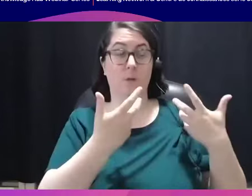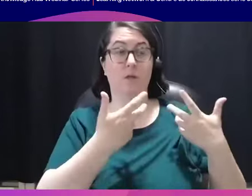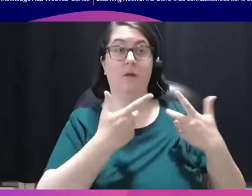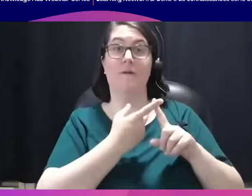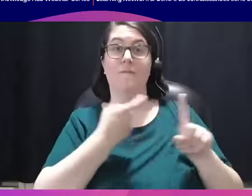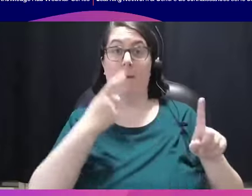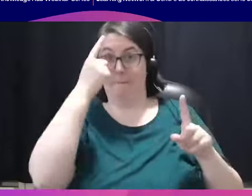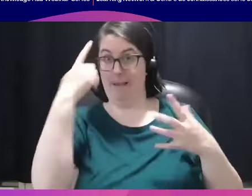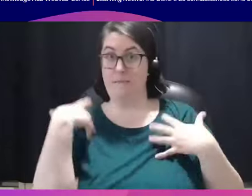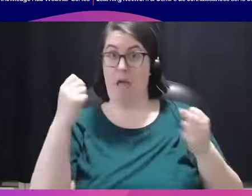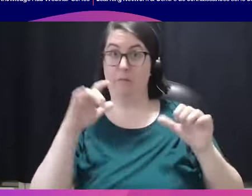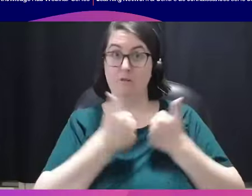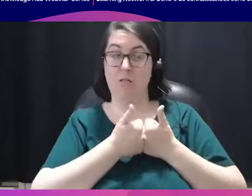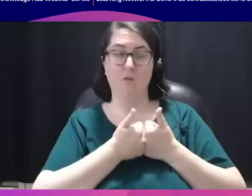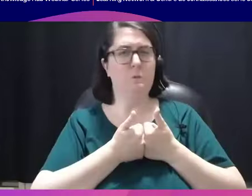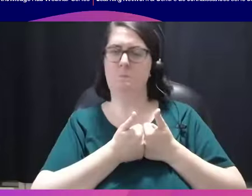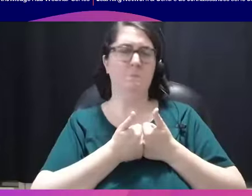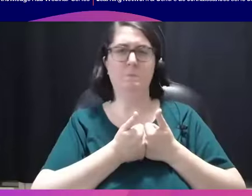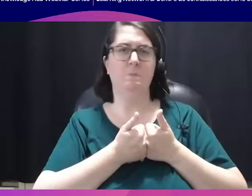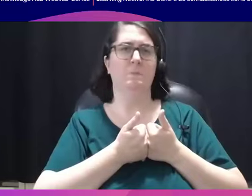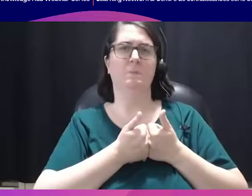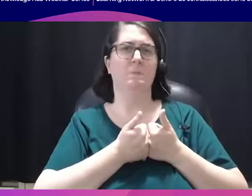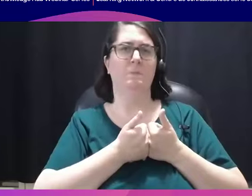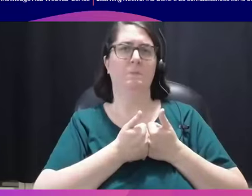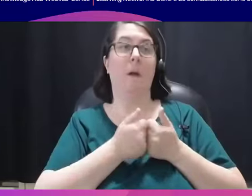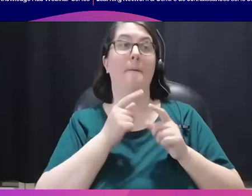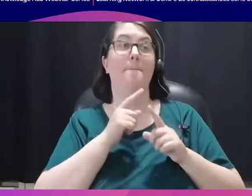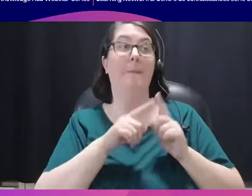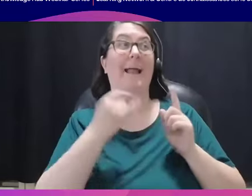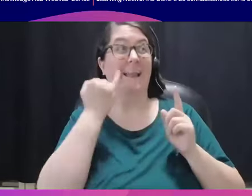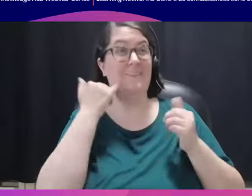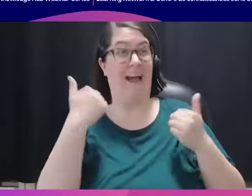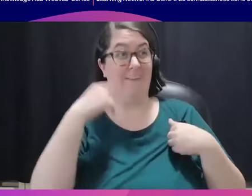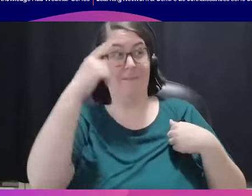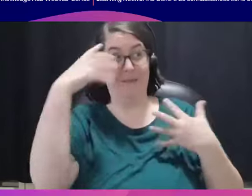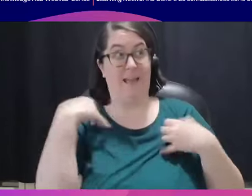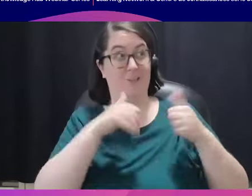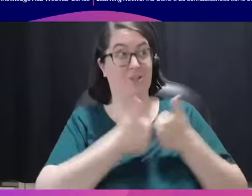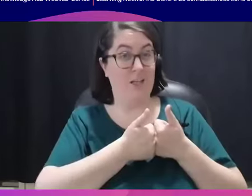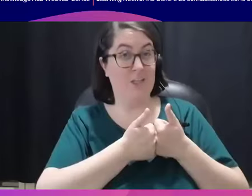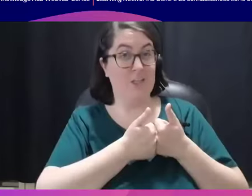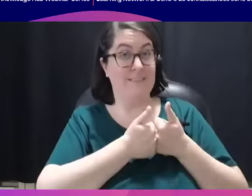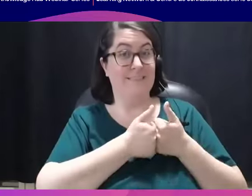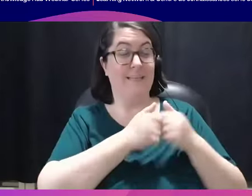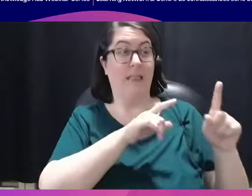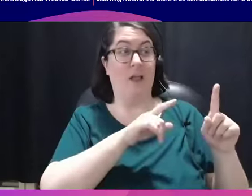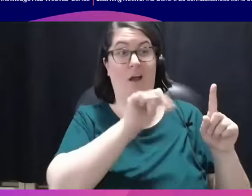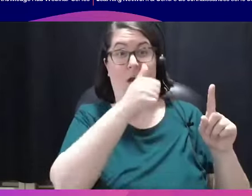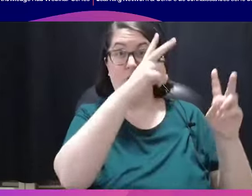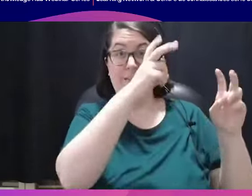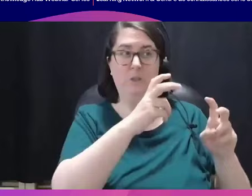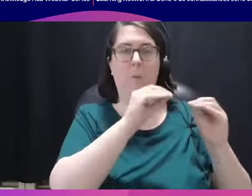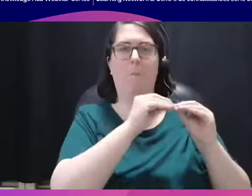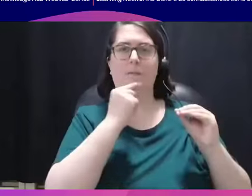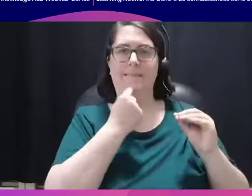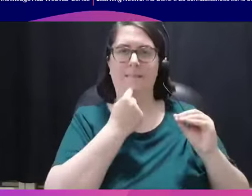caused by mental health challenges, but they are amplified and worsened by these challenges. Now,